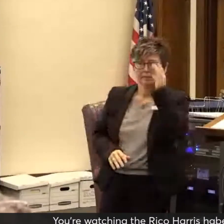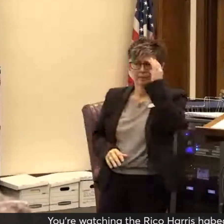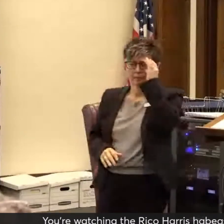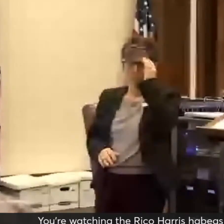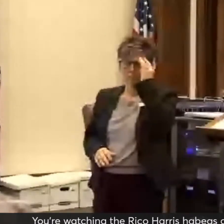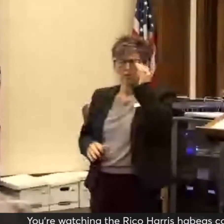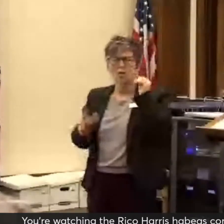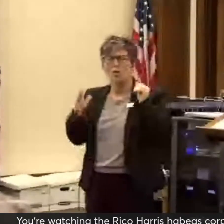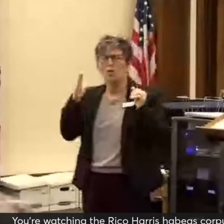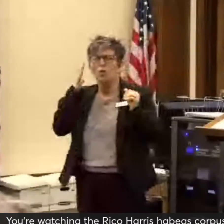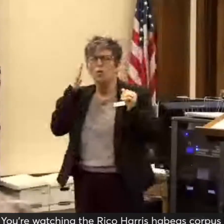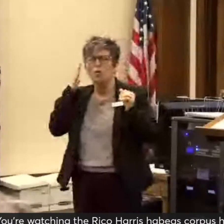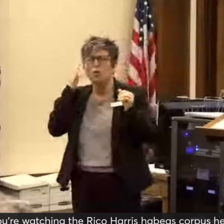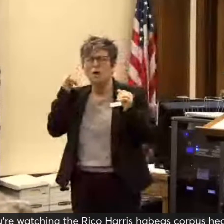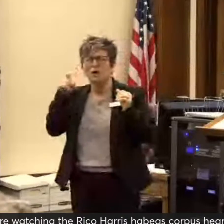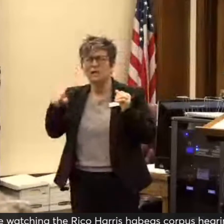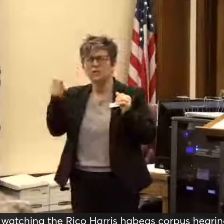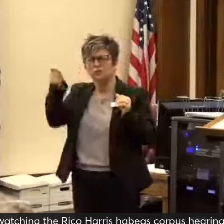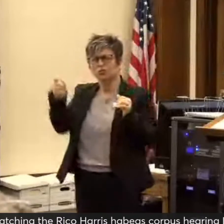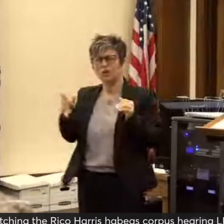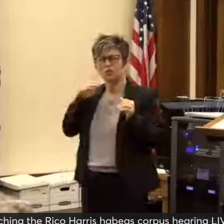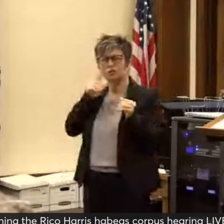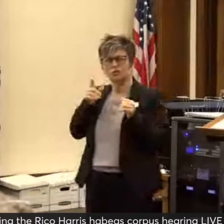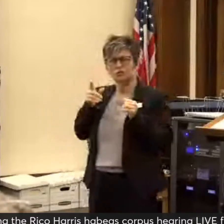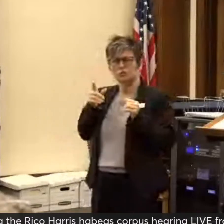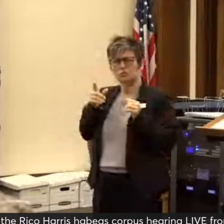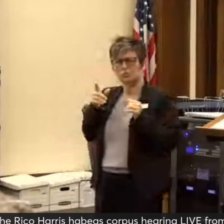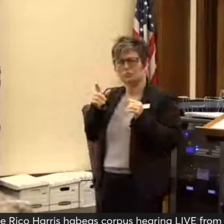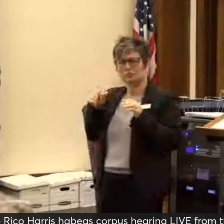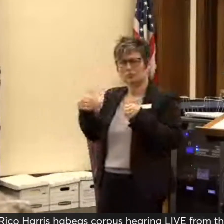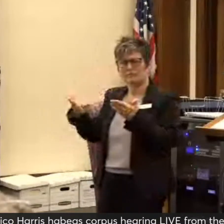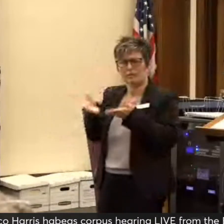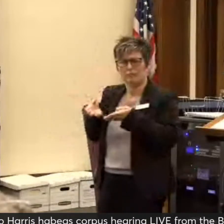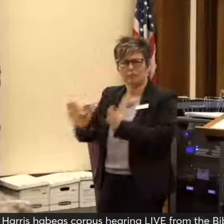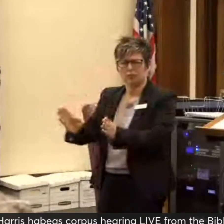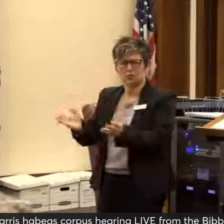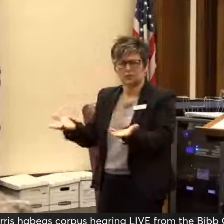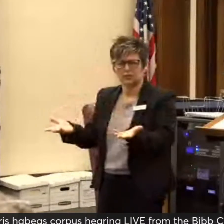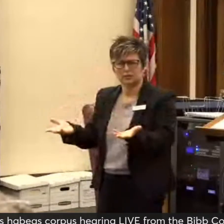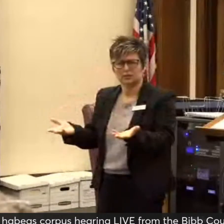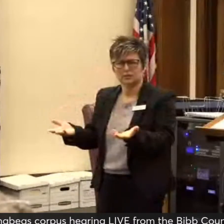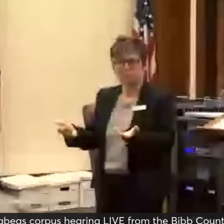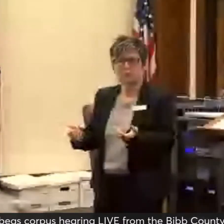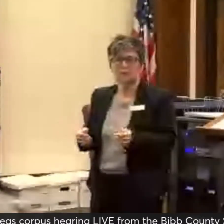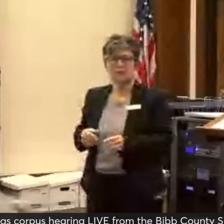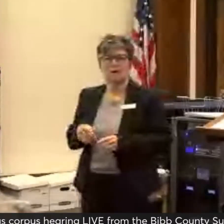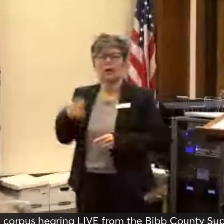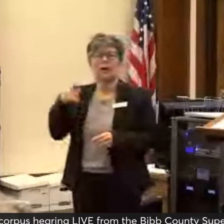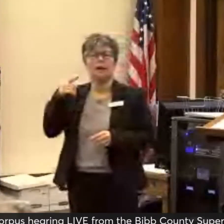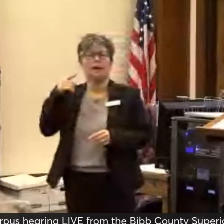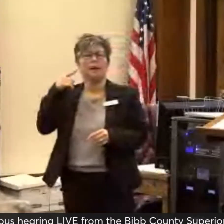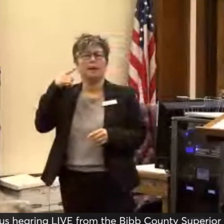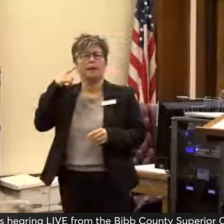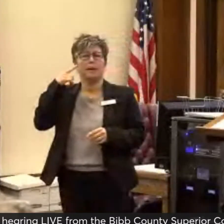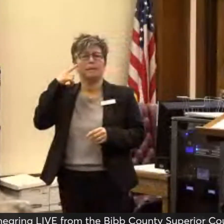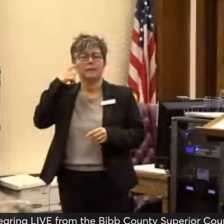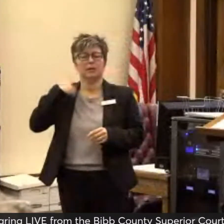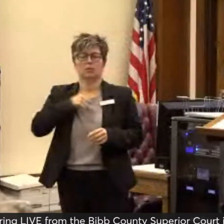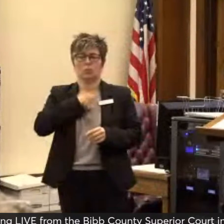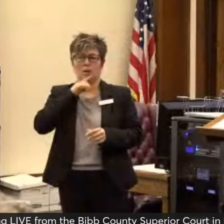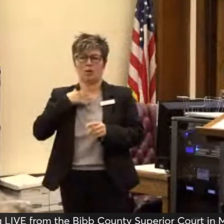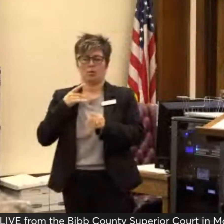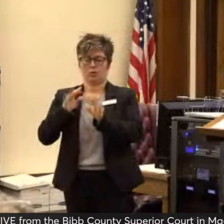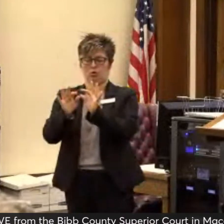need the court's permission to have that clarification conversation? Since at that point we are interpreting privileged communication and